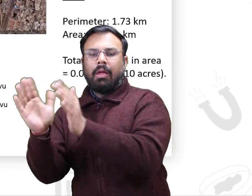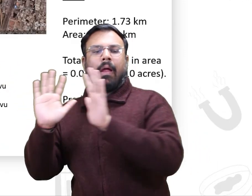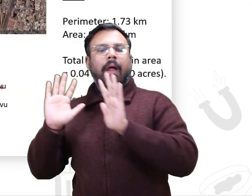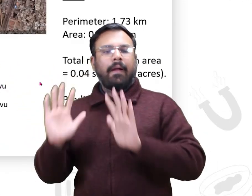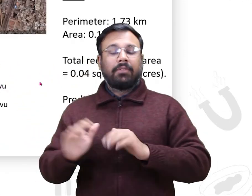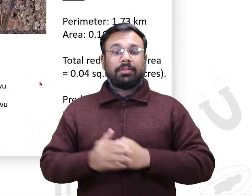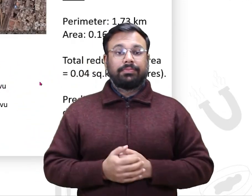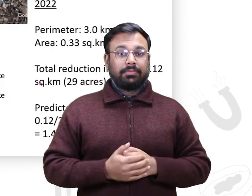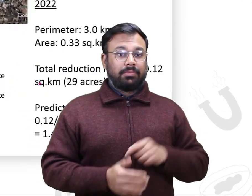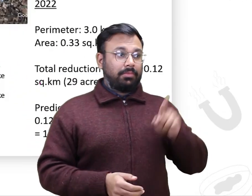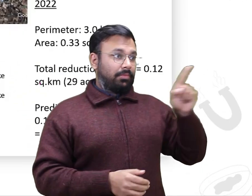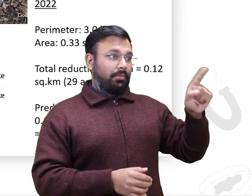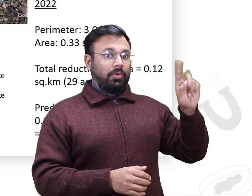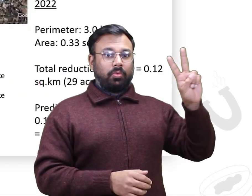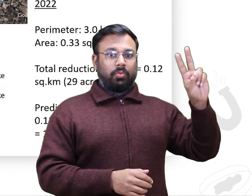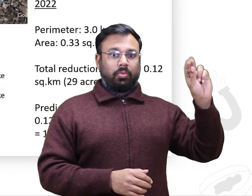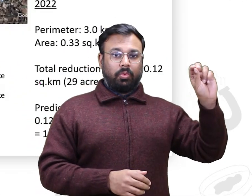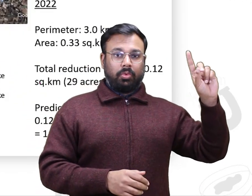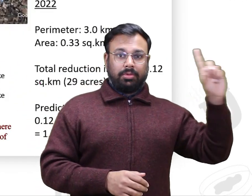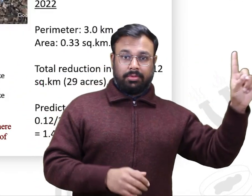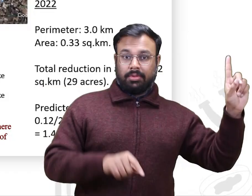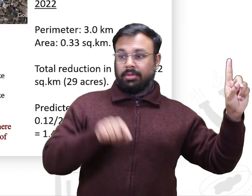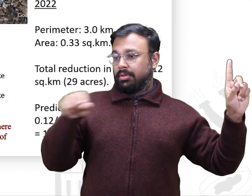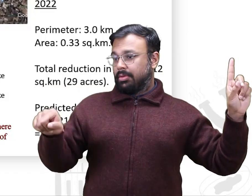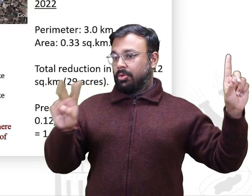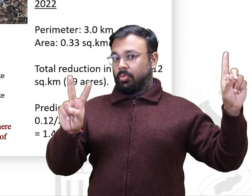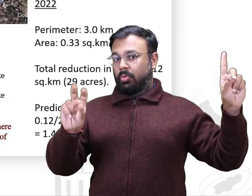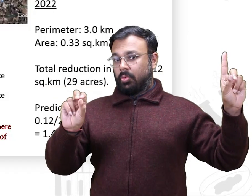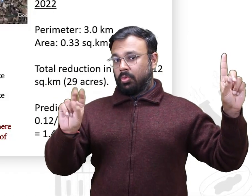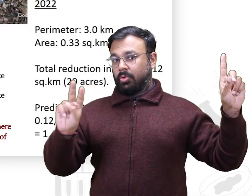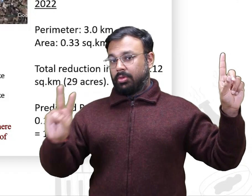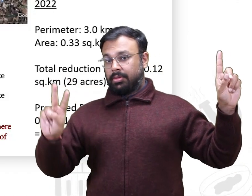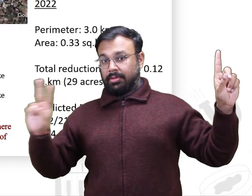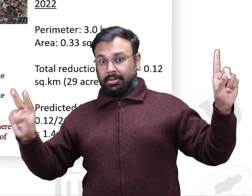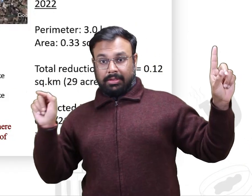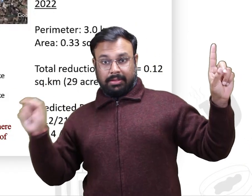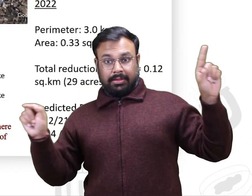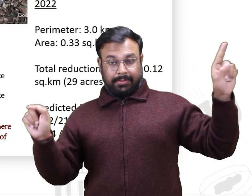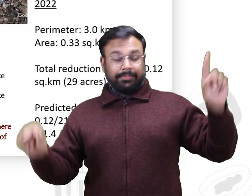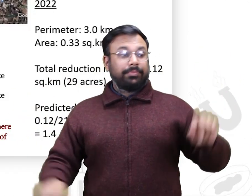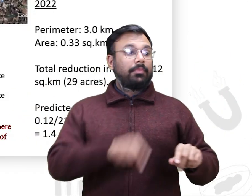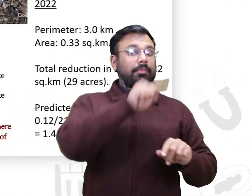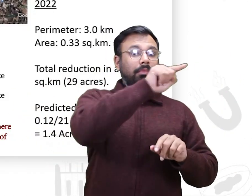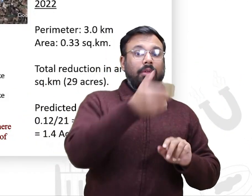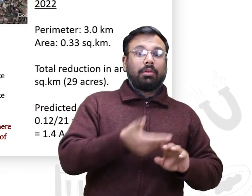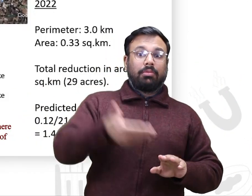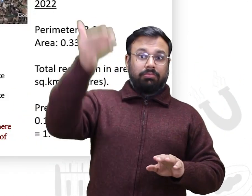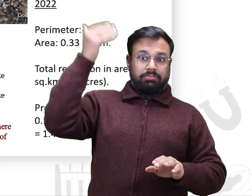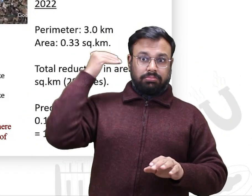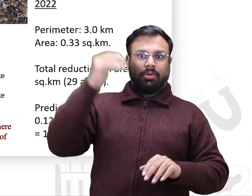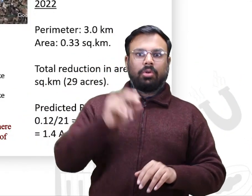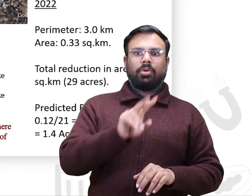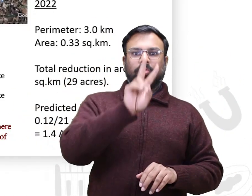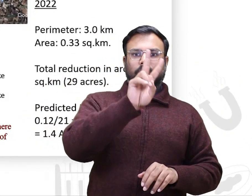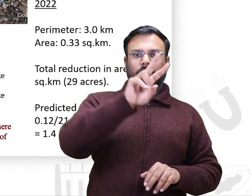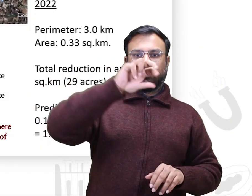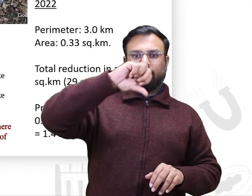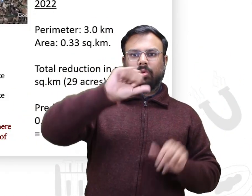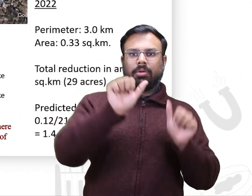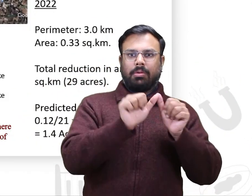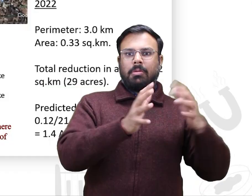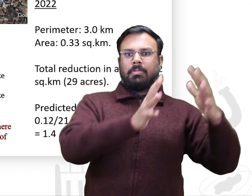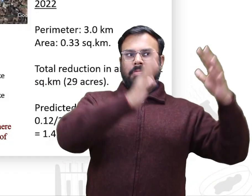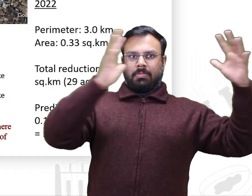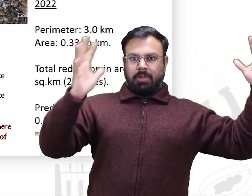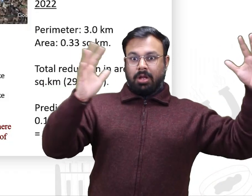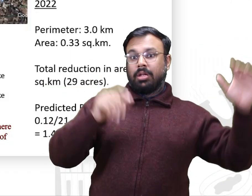reduction per year. We can also see the satellite images of Pedda Cheruvu. From 2001 to 22,